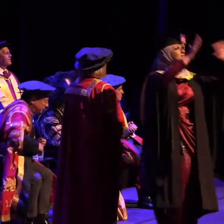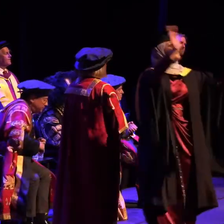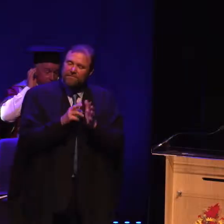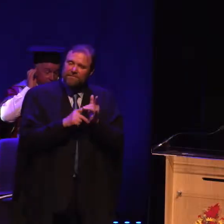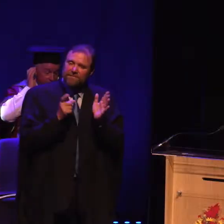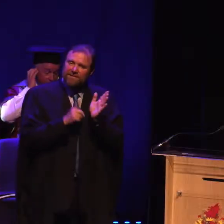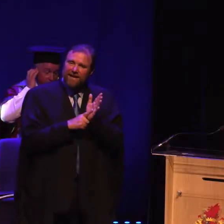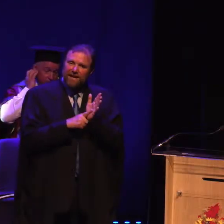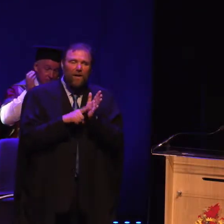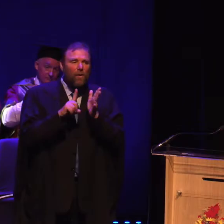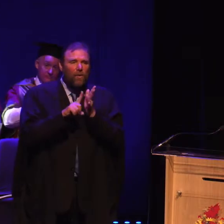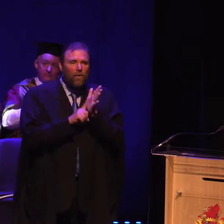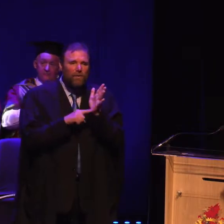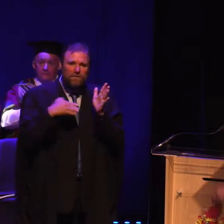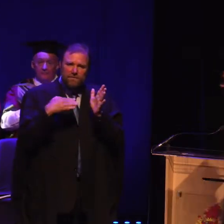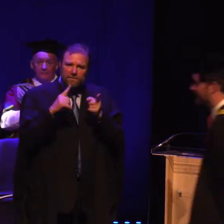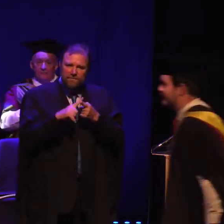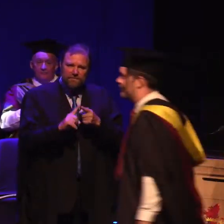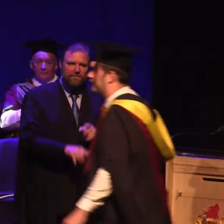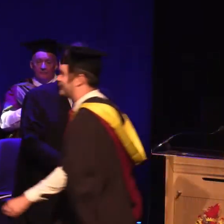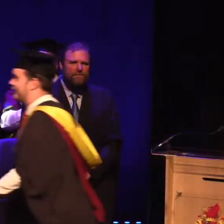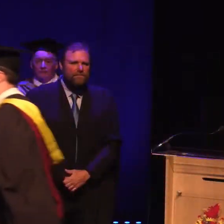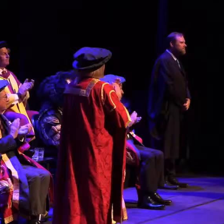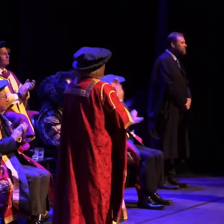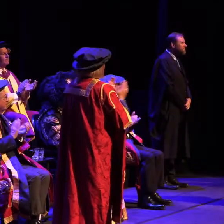Daniel Reed.